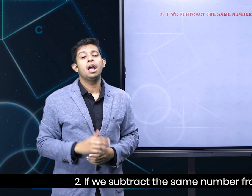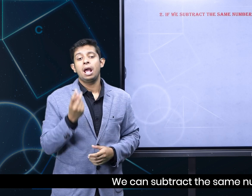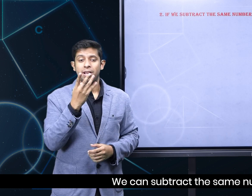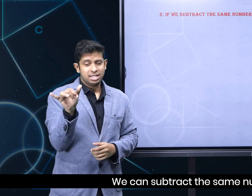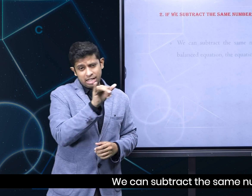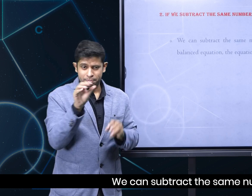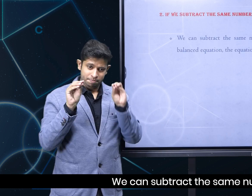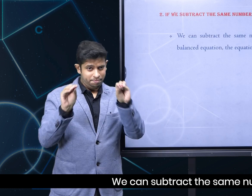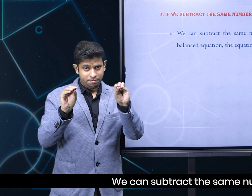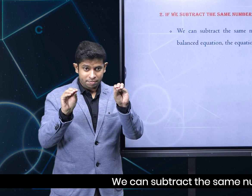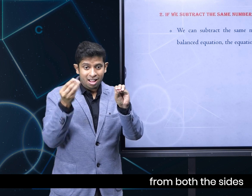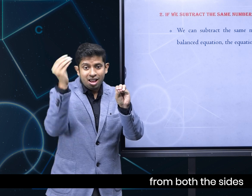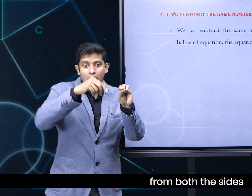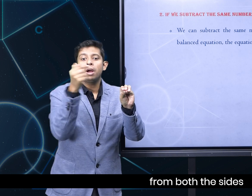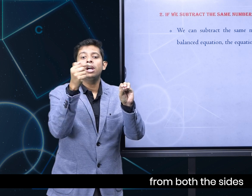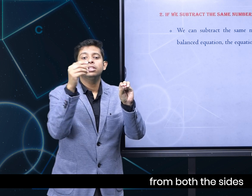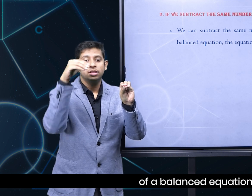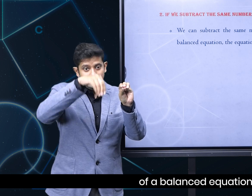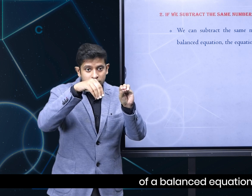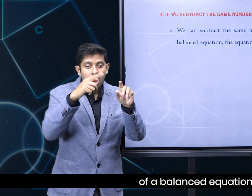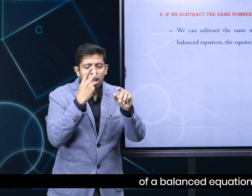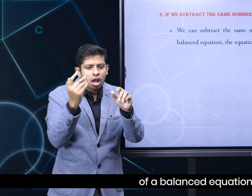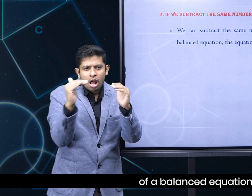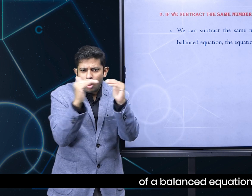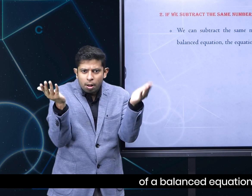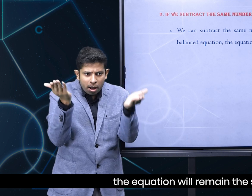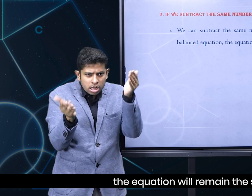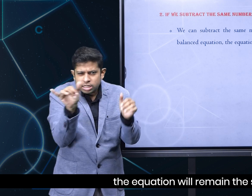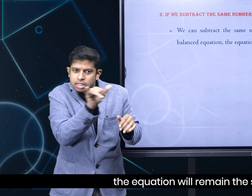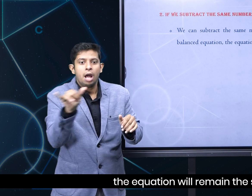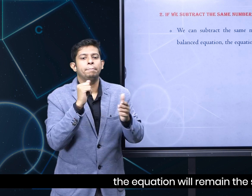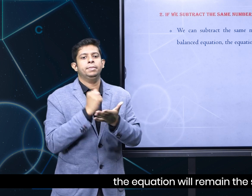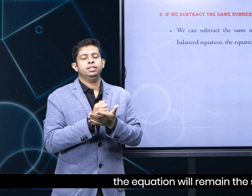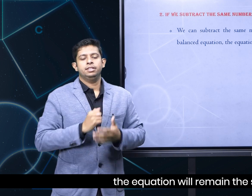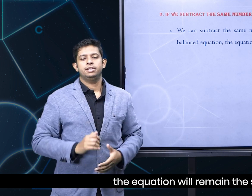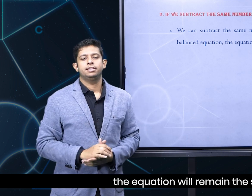we can subtract the same number from both the sides of a balanced equation, the equation will remain the same.